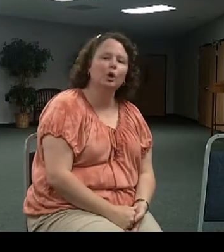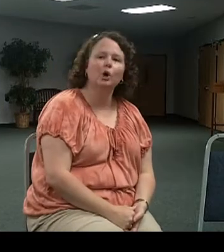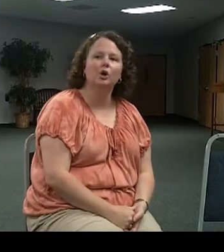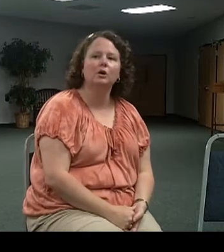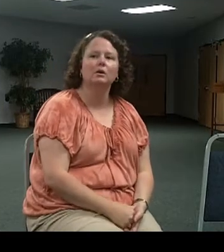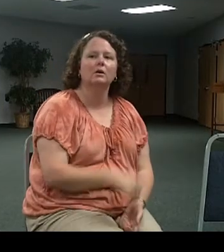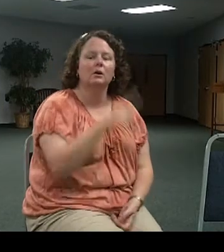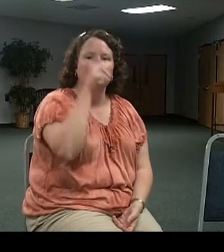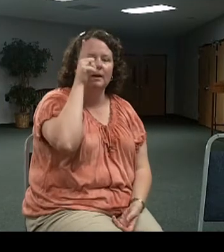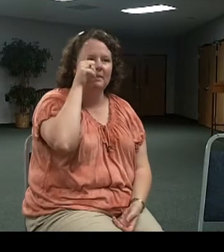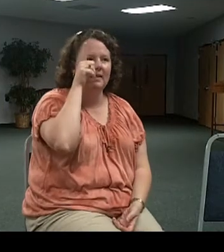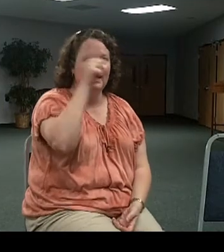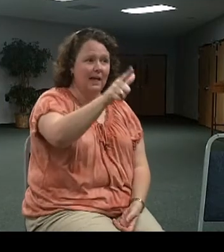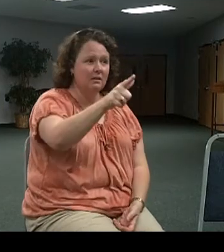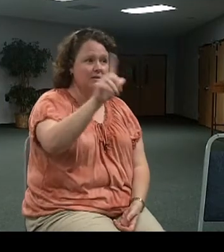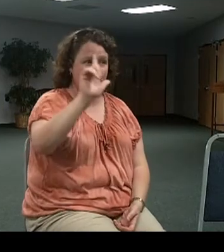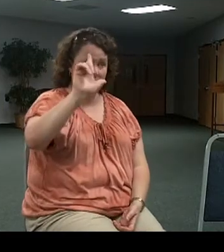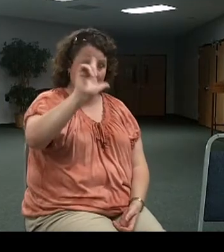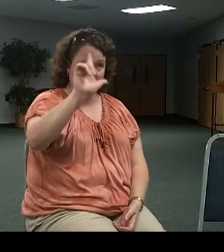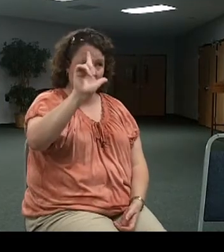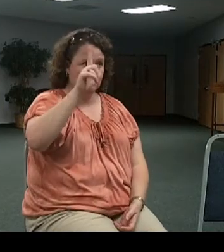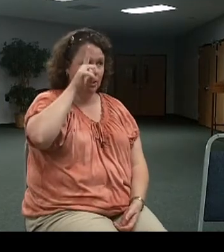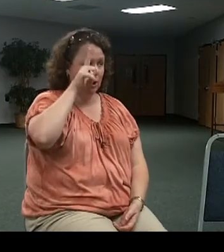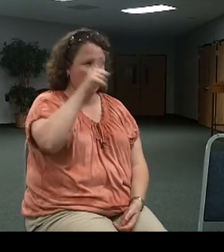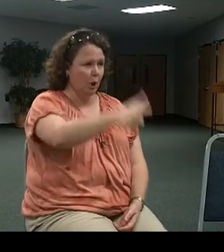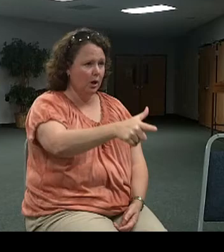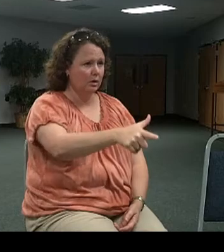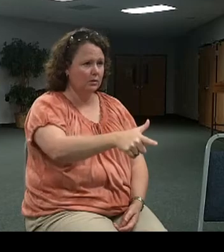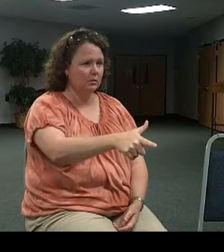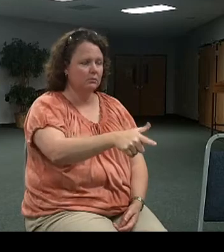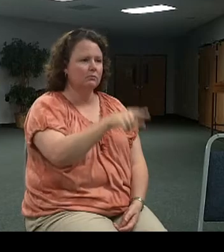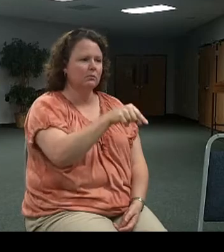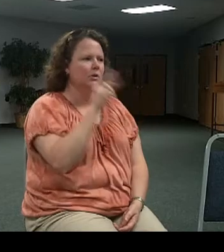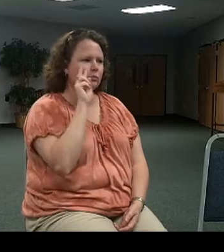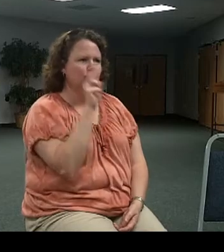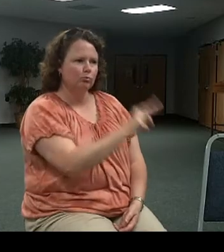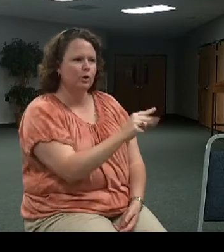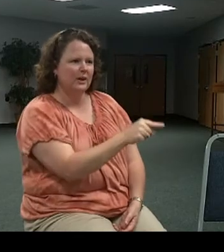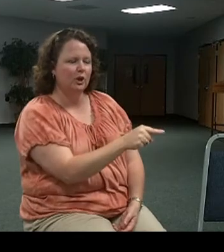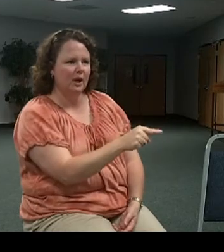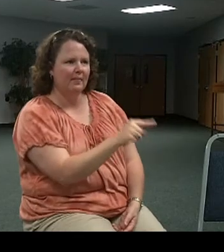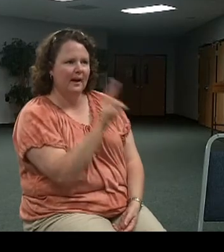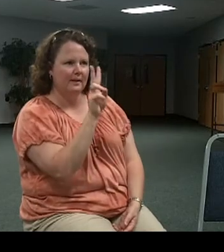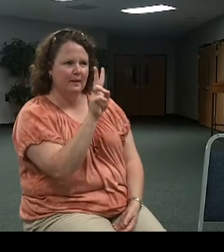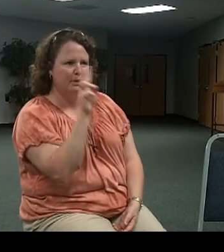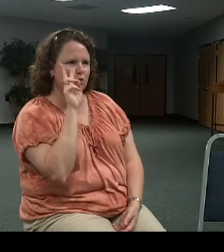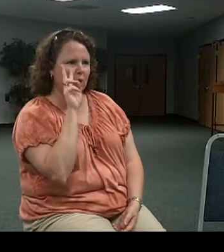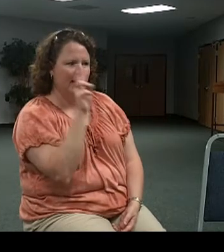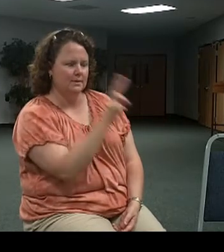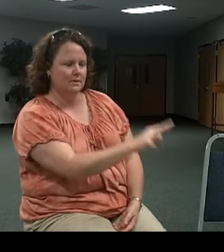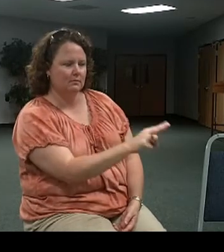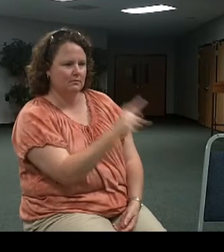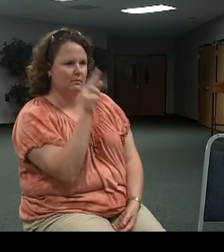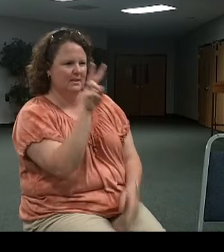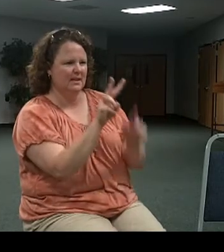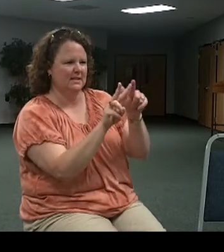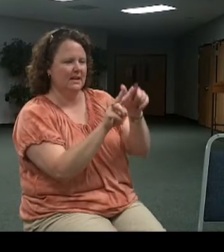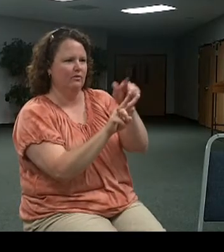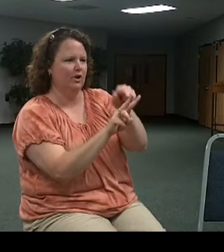Look can be the L's. Look. You need to look at that. Can be two eyes. These stand for your